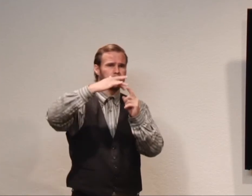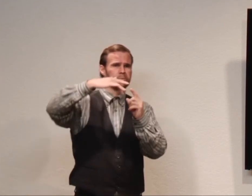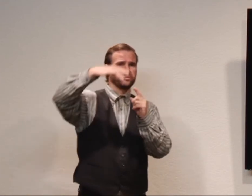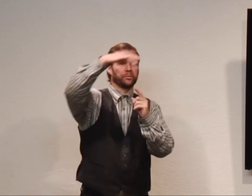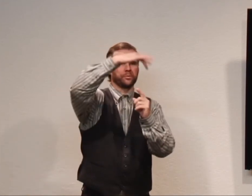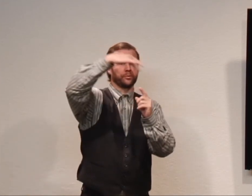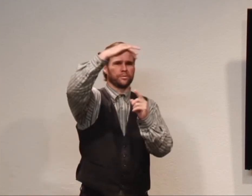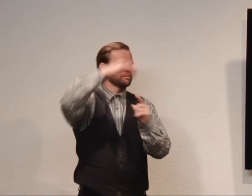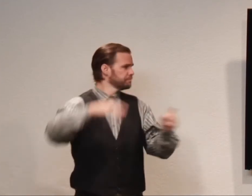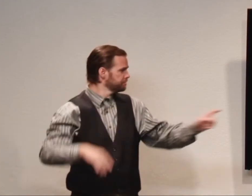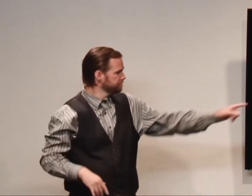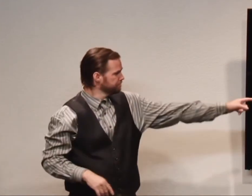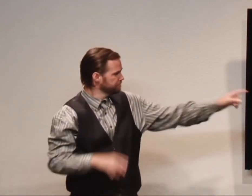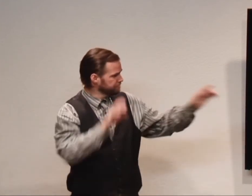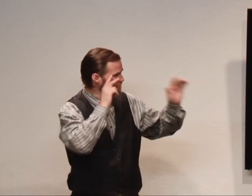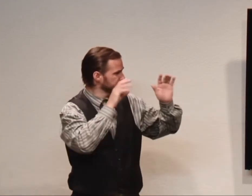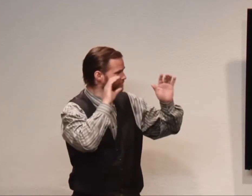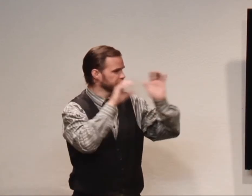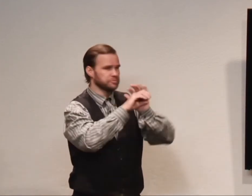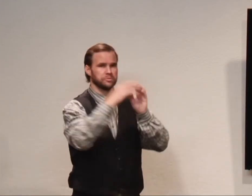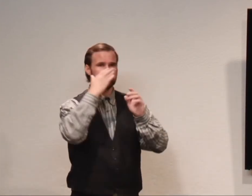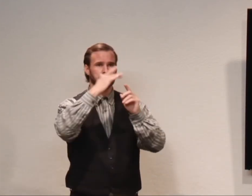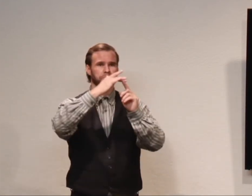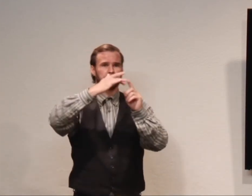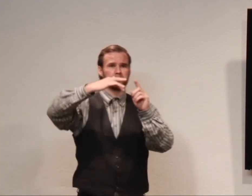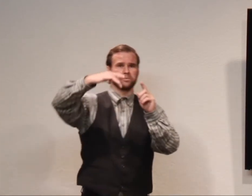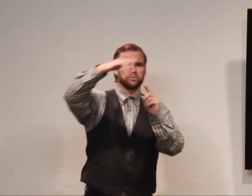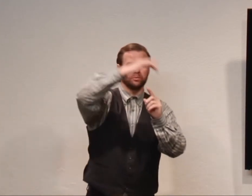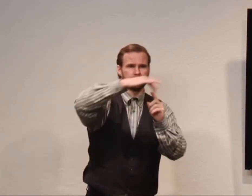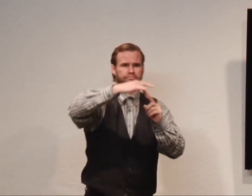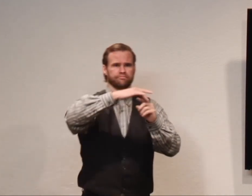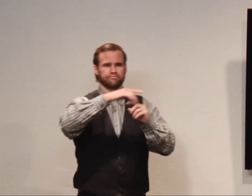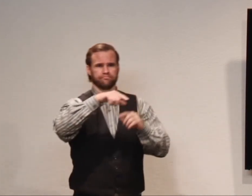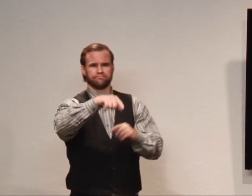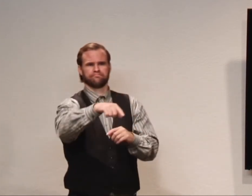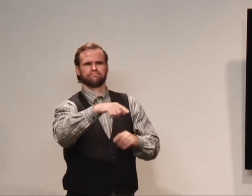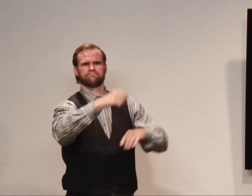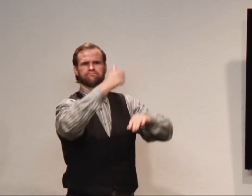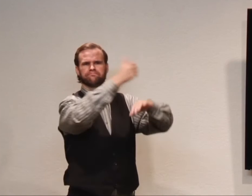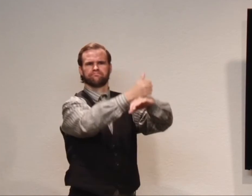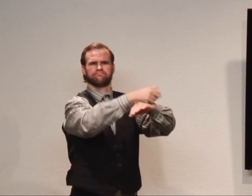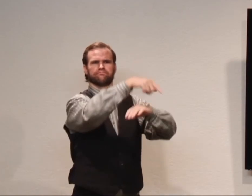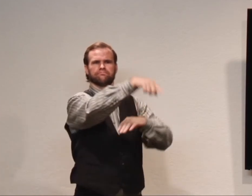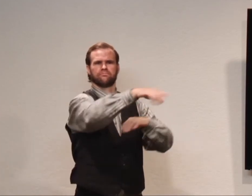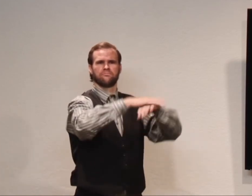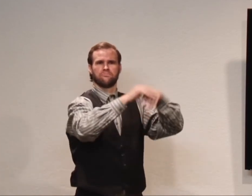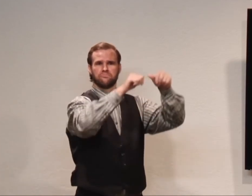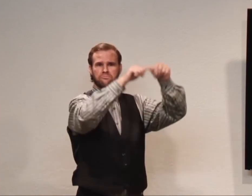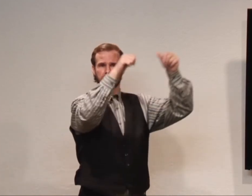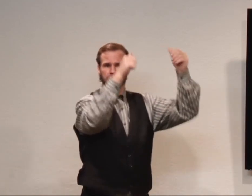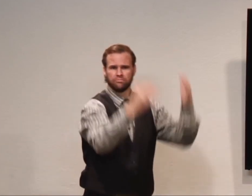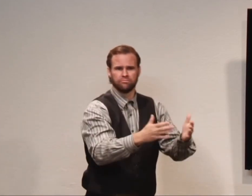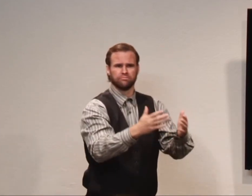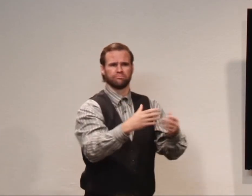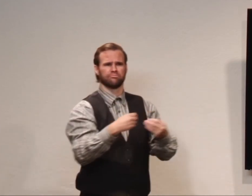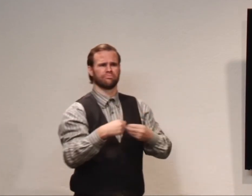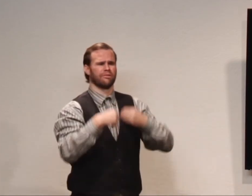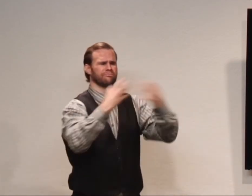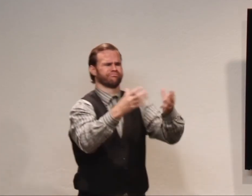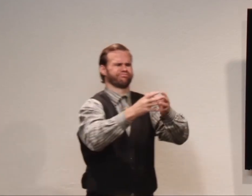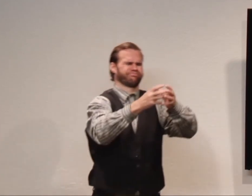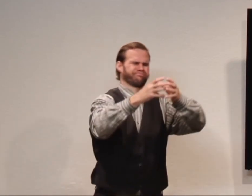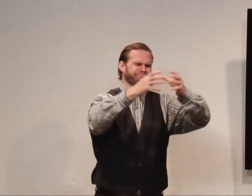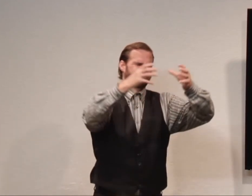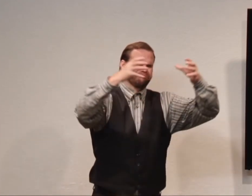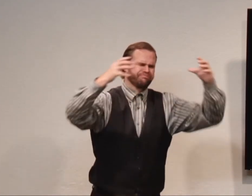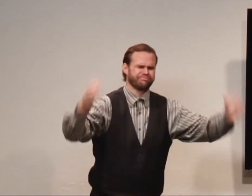came and stood at the altar. He was given much incense that he should offer it with the prayers of all saints upon the golden altar which is